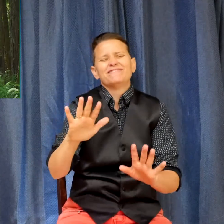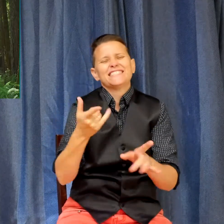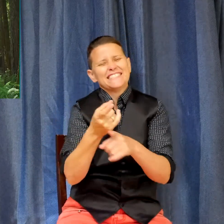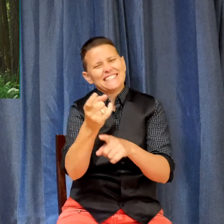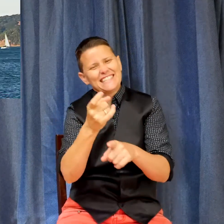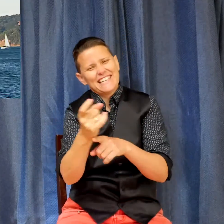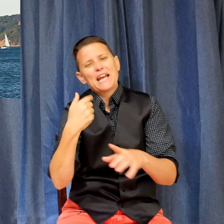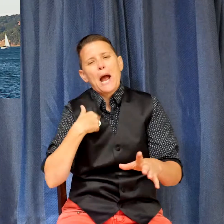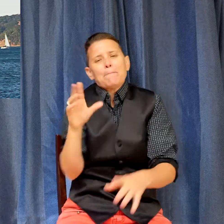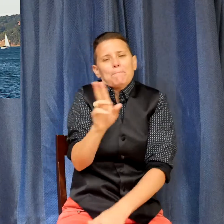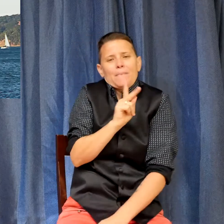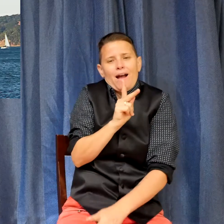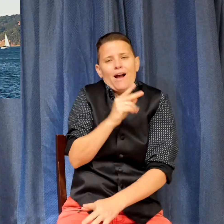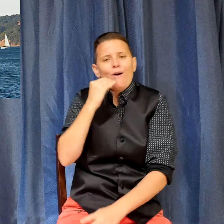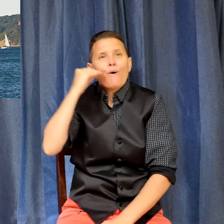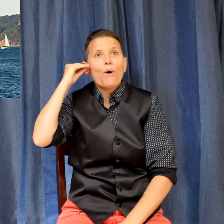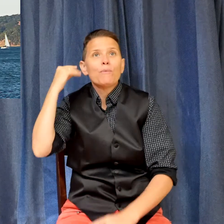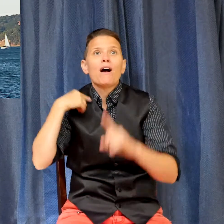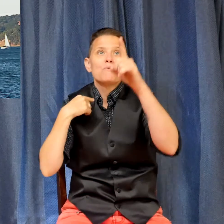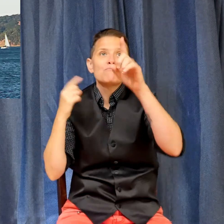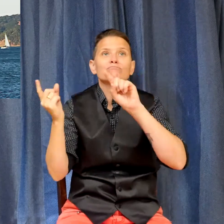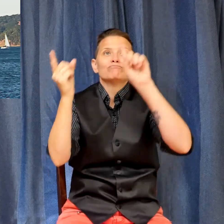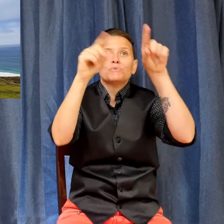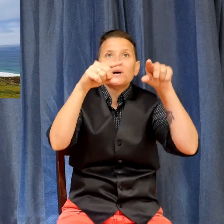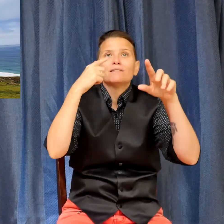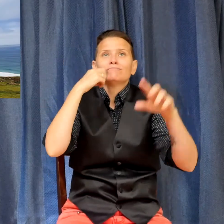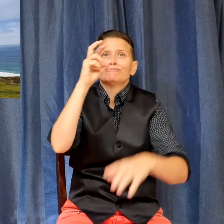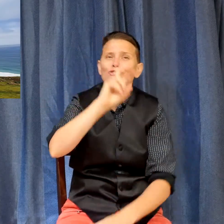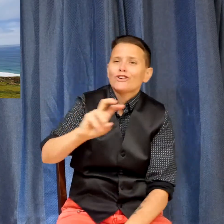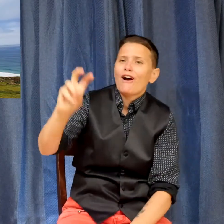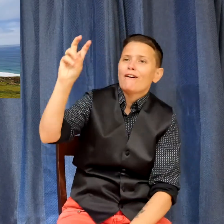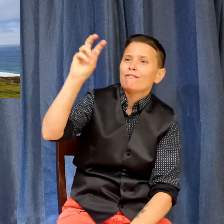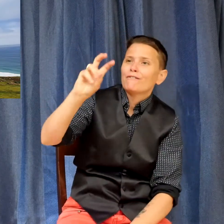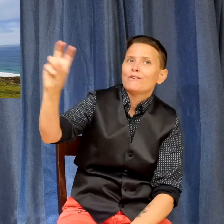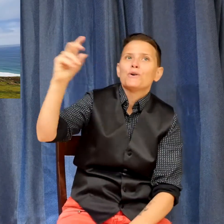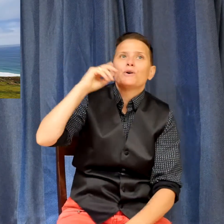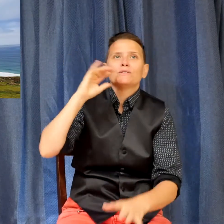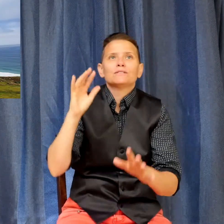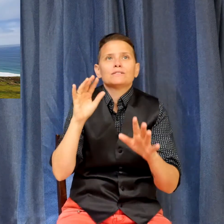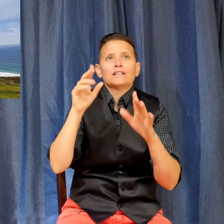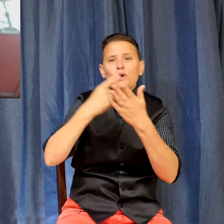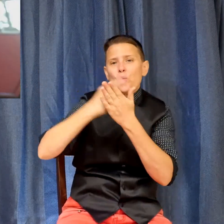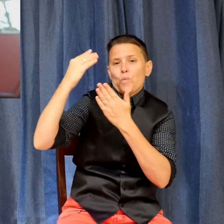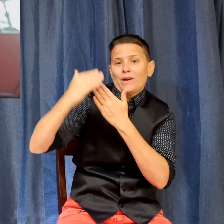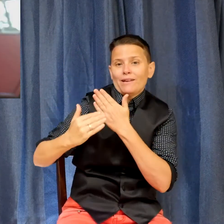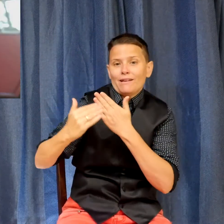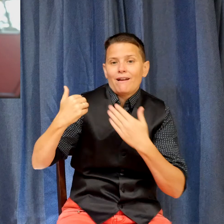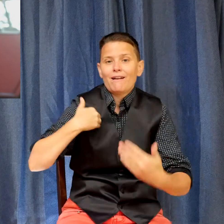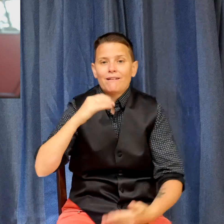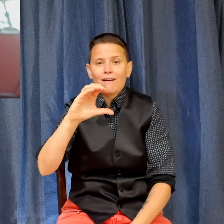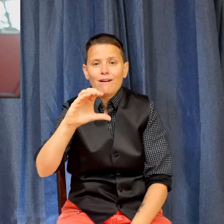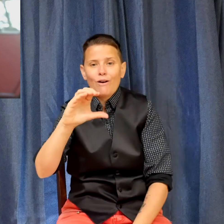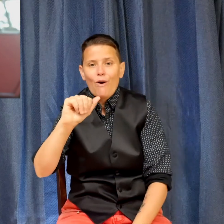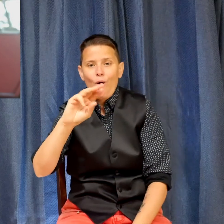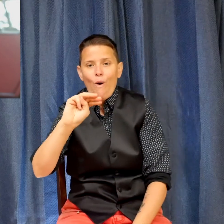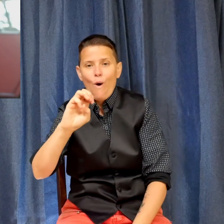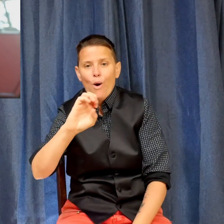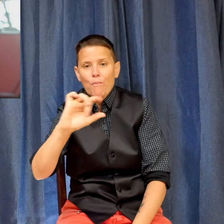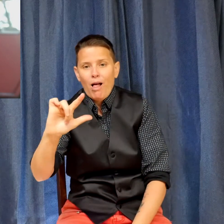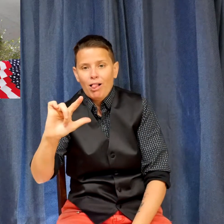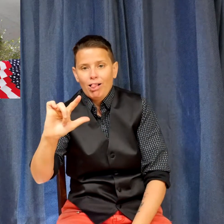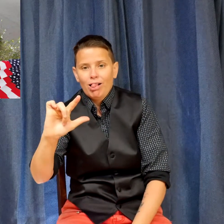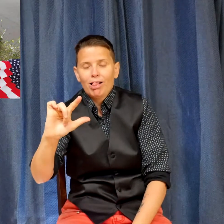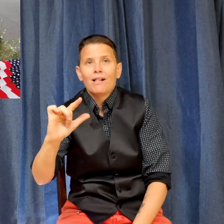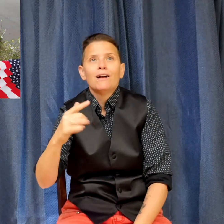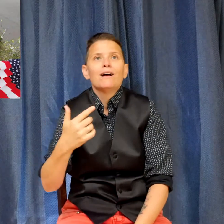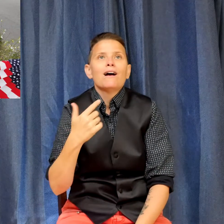hadn't seen. Went up to Big Sur, had a great time there. Spent a weekend in Carmel, which is lovely. I